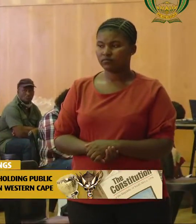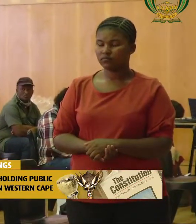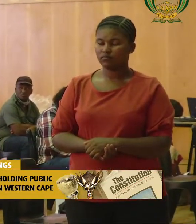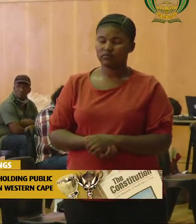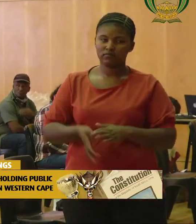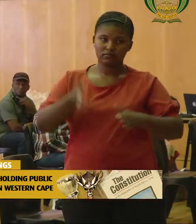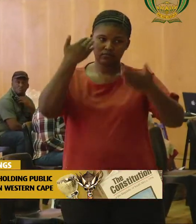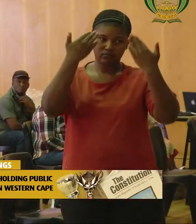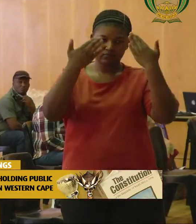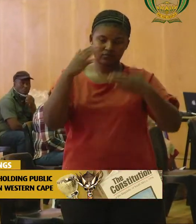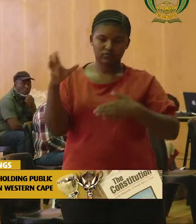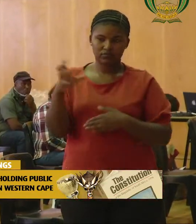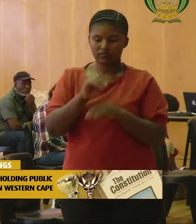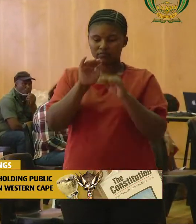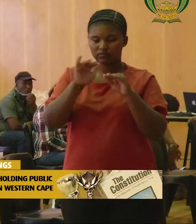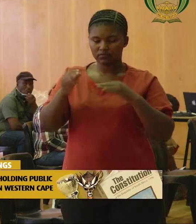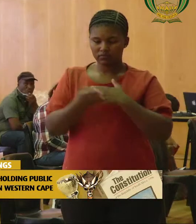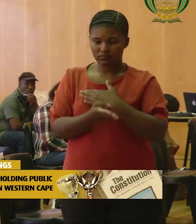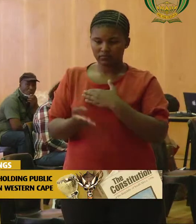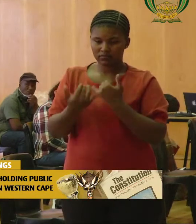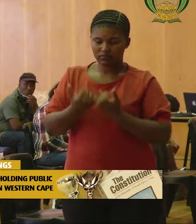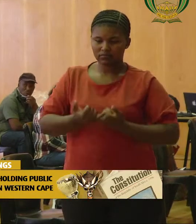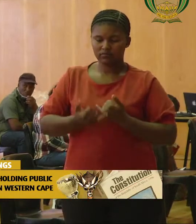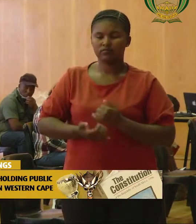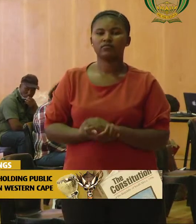Ndiyabulisa kwindlu yonke kuqala.